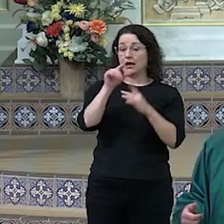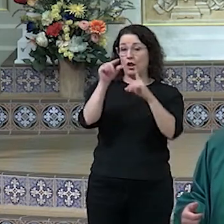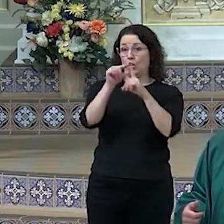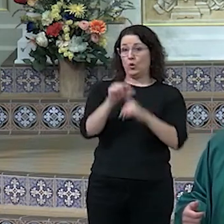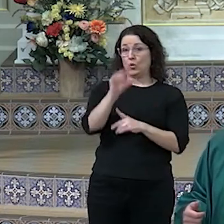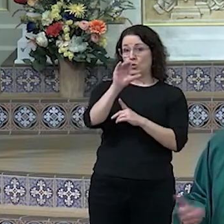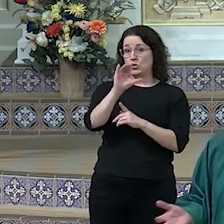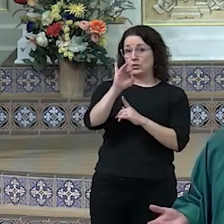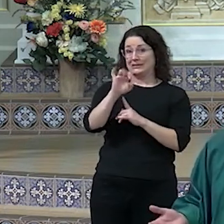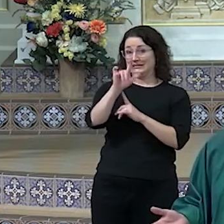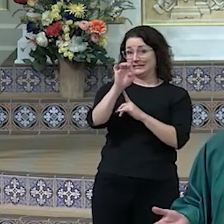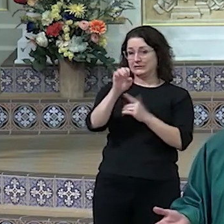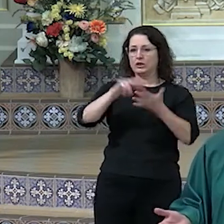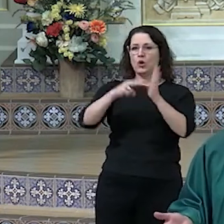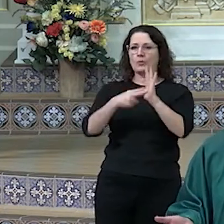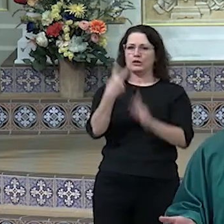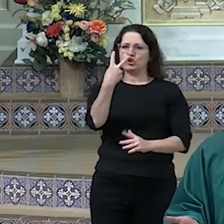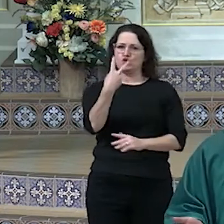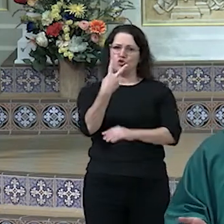2 treatments.